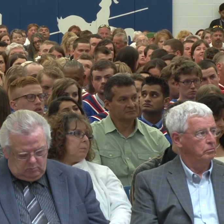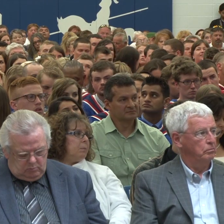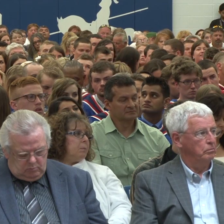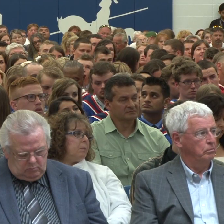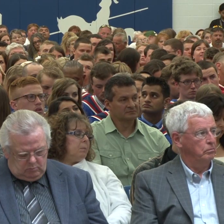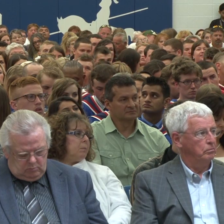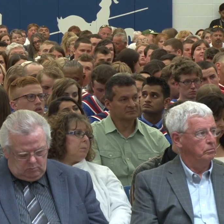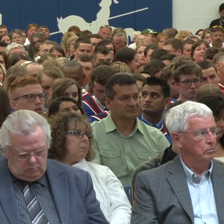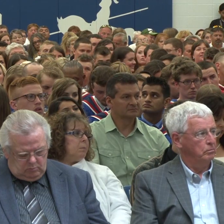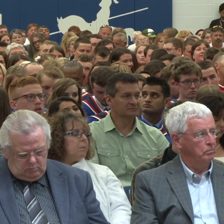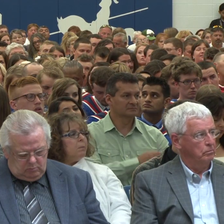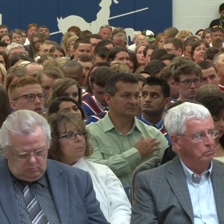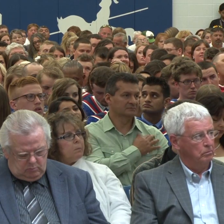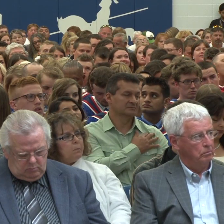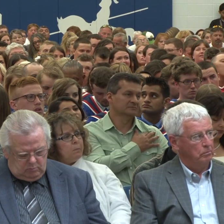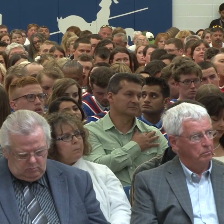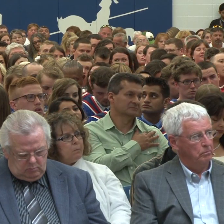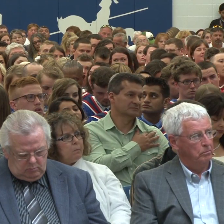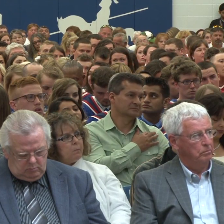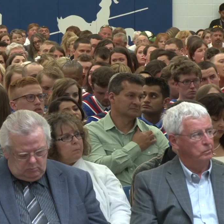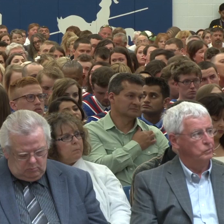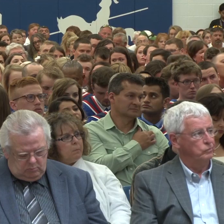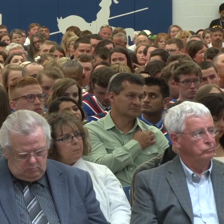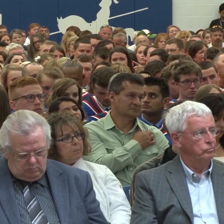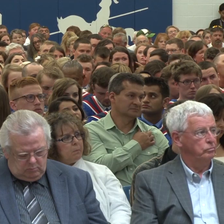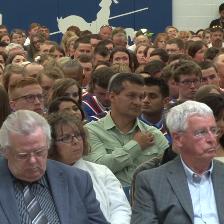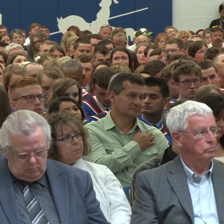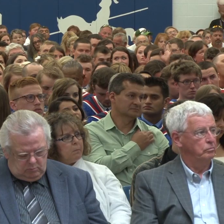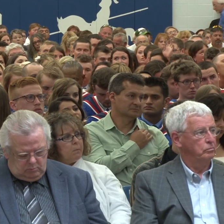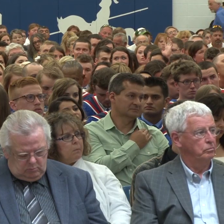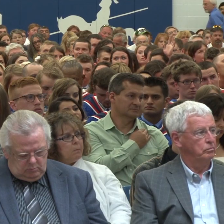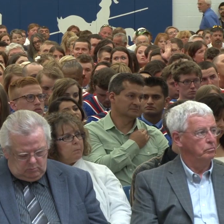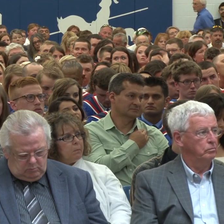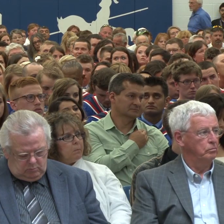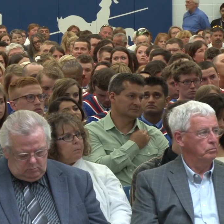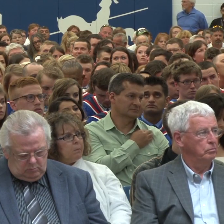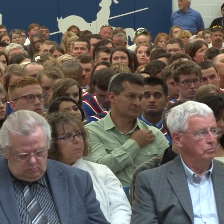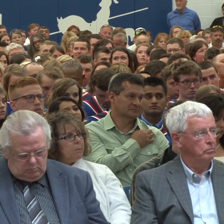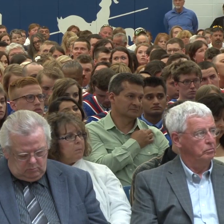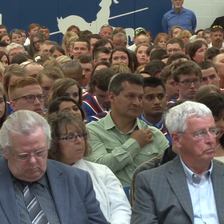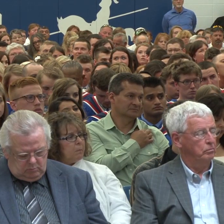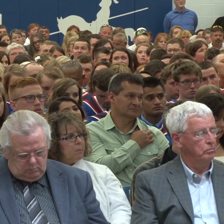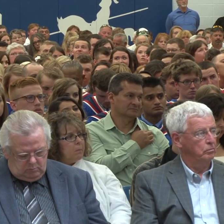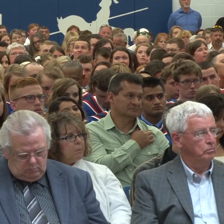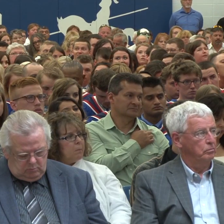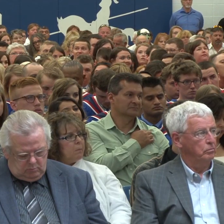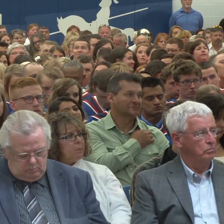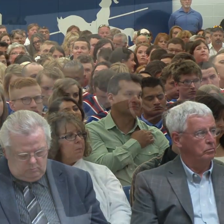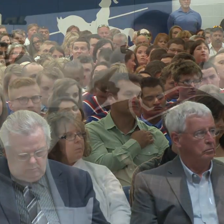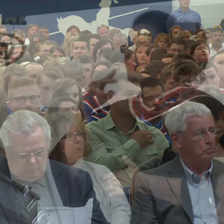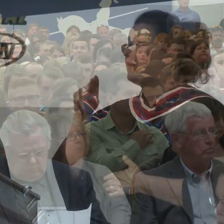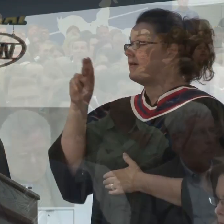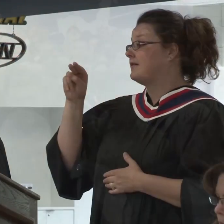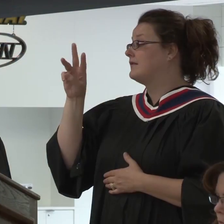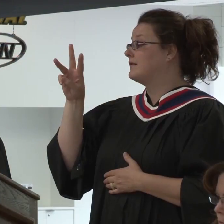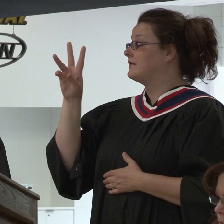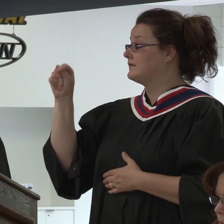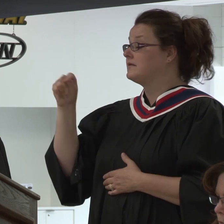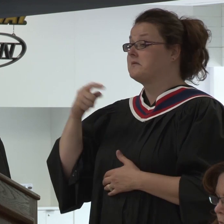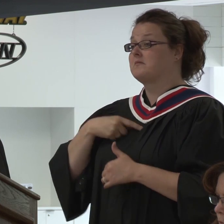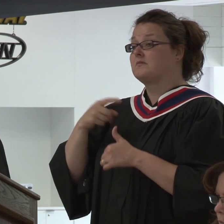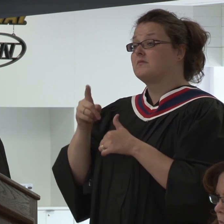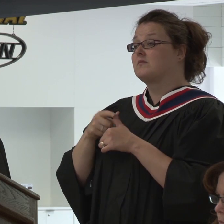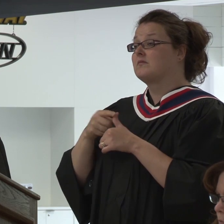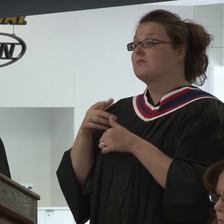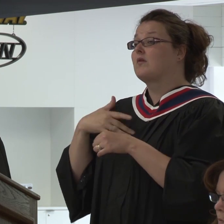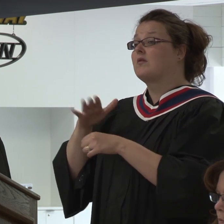a positions when I was coordinator of French programs in Yellowknife for the Northwest Territories, the first to develop